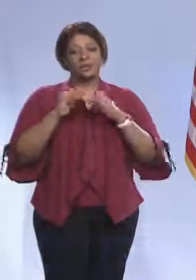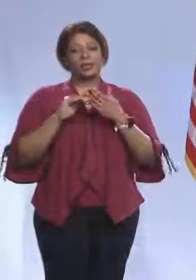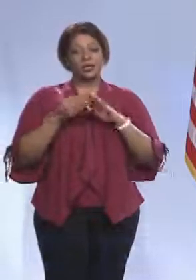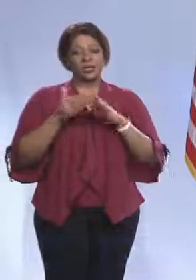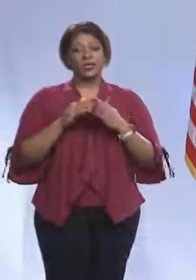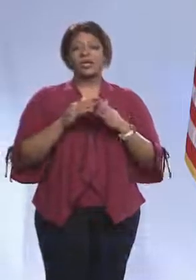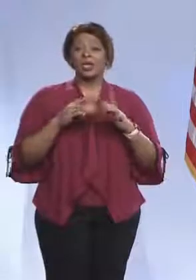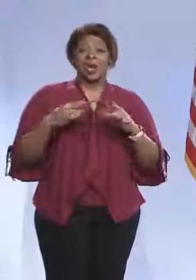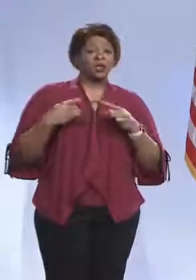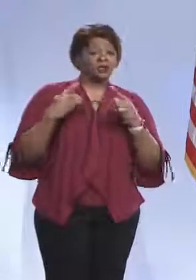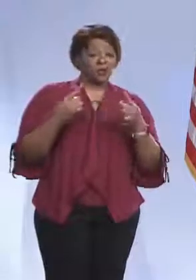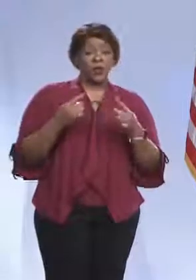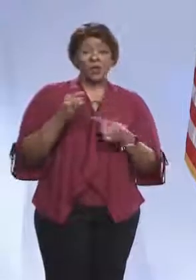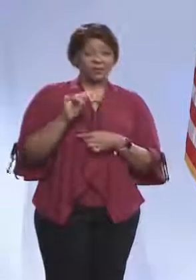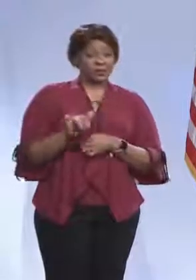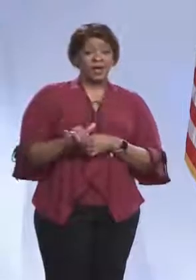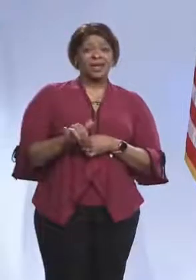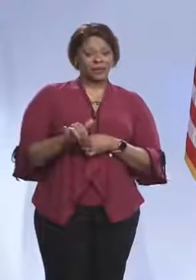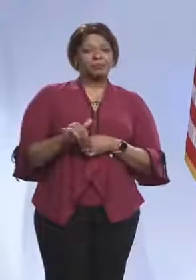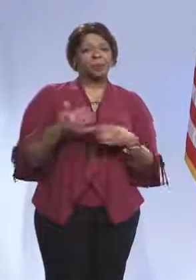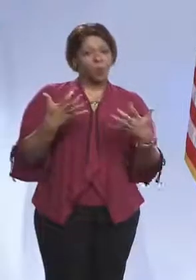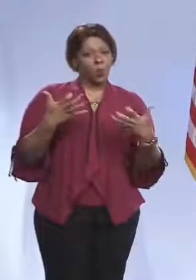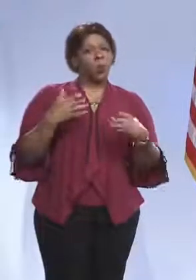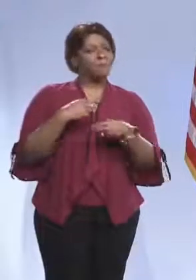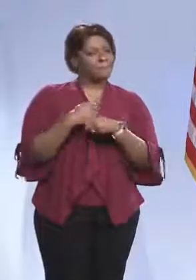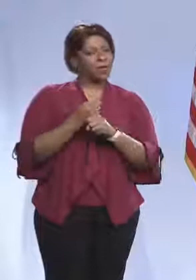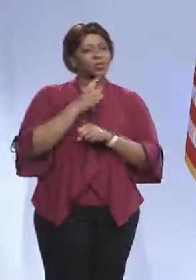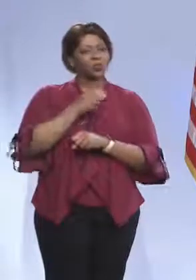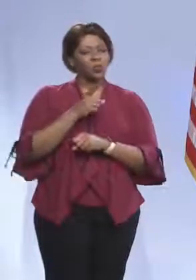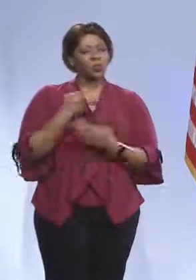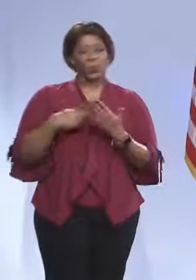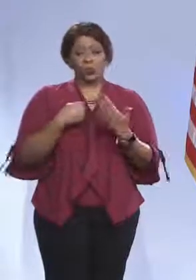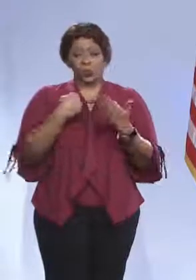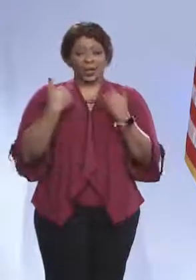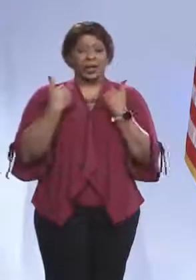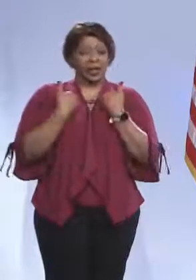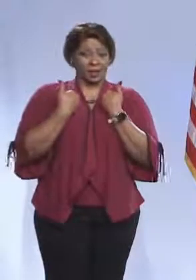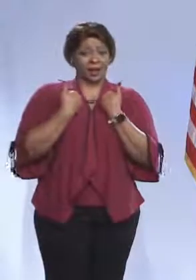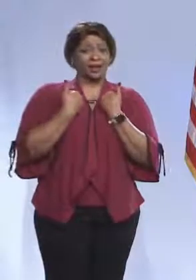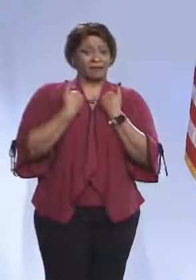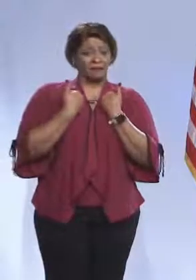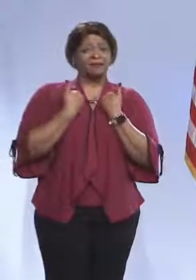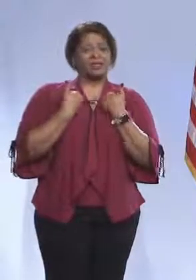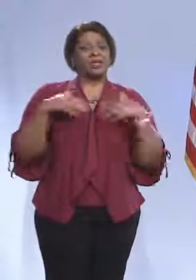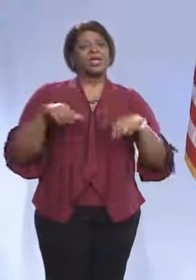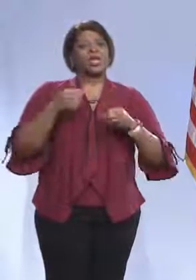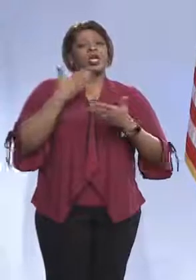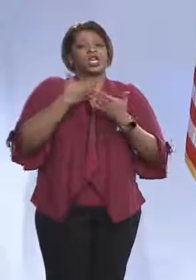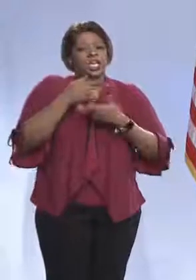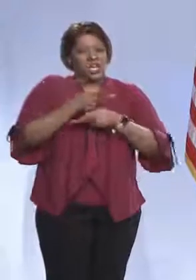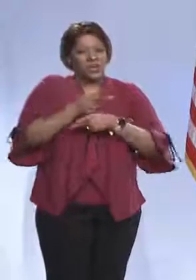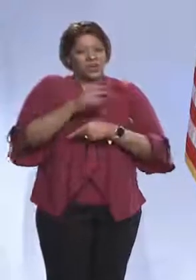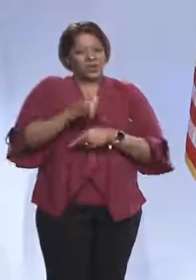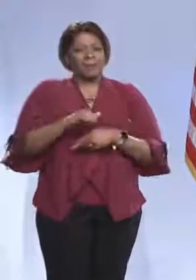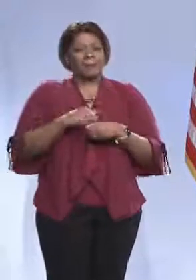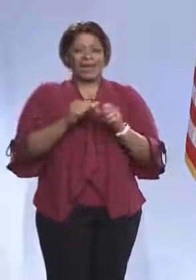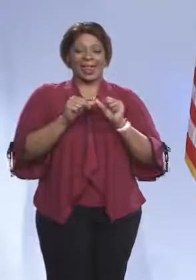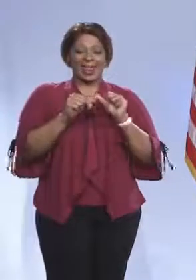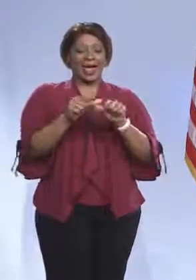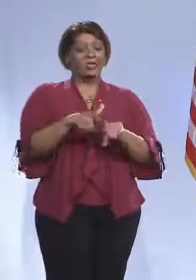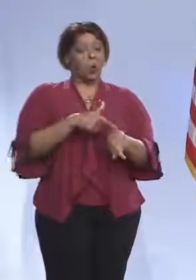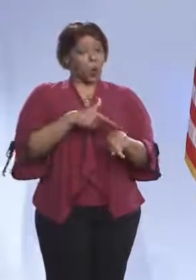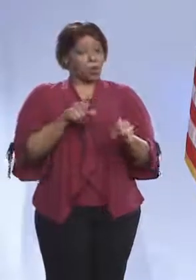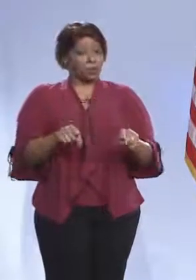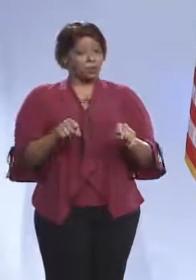So as far as that, we wanted to just make sure that what we have, we take good care of it and make it last as long as